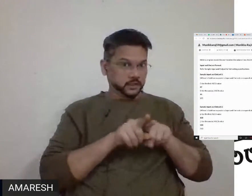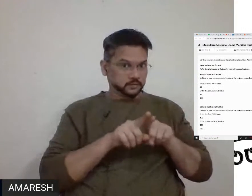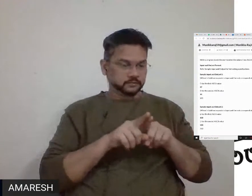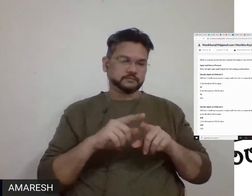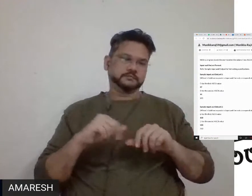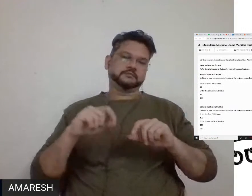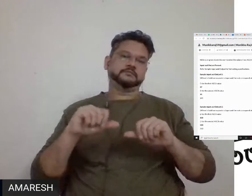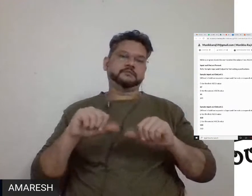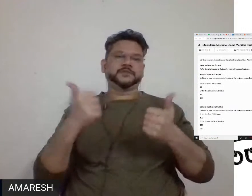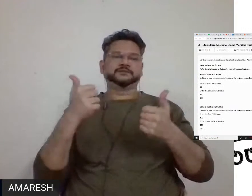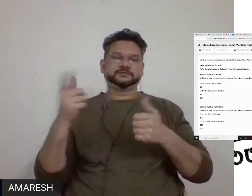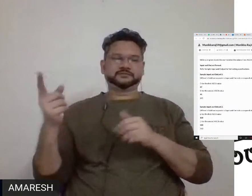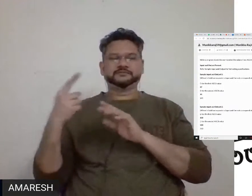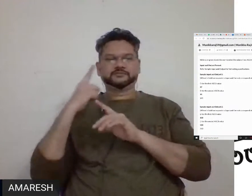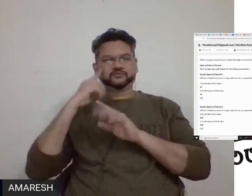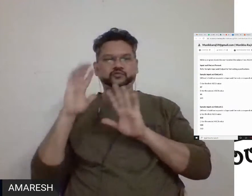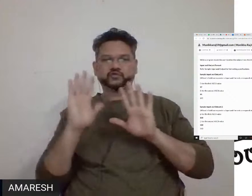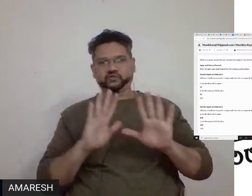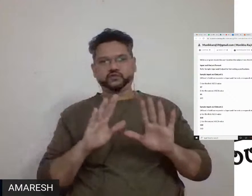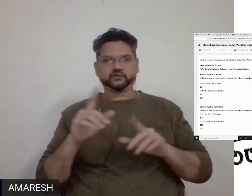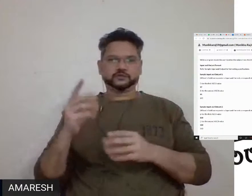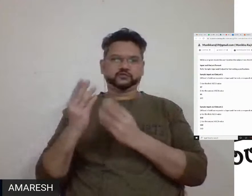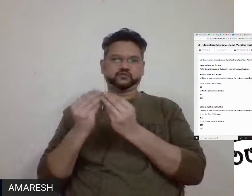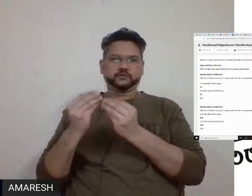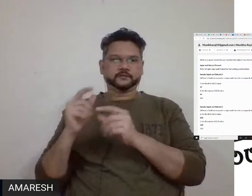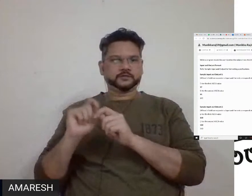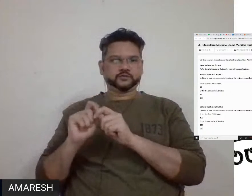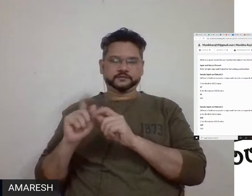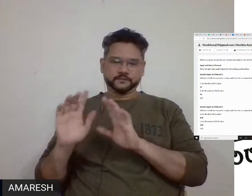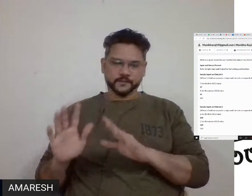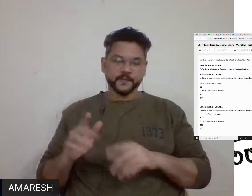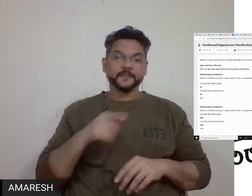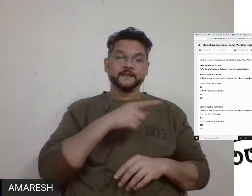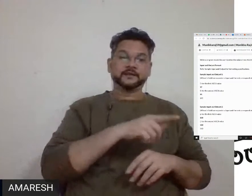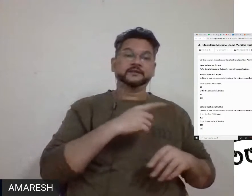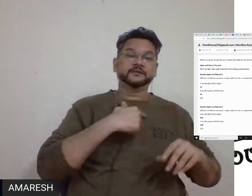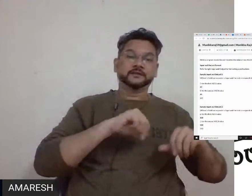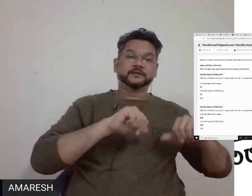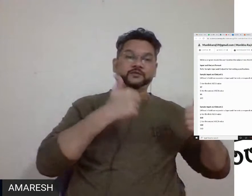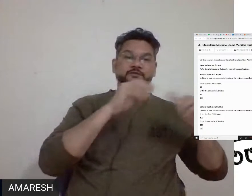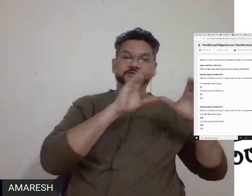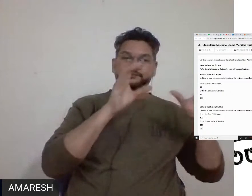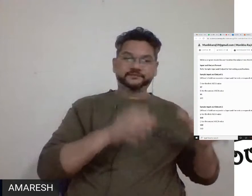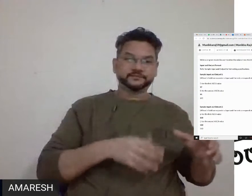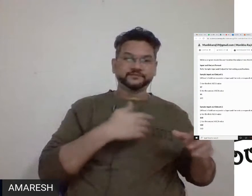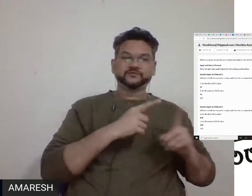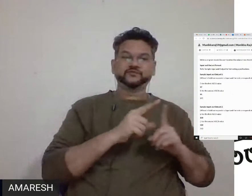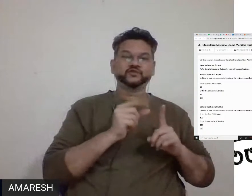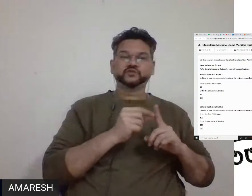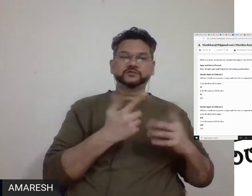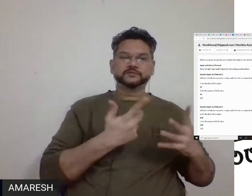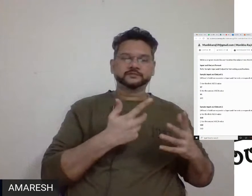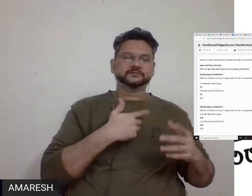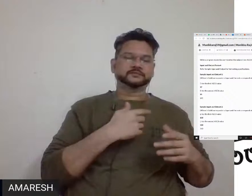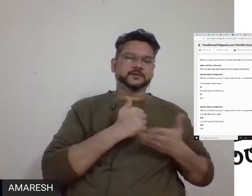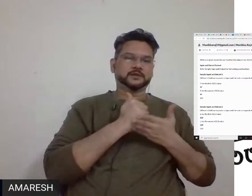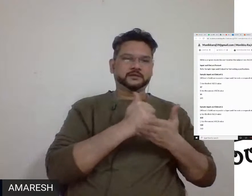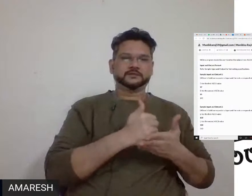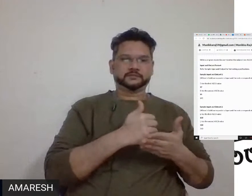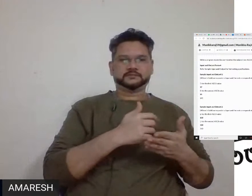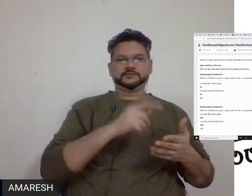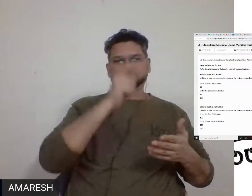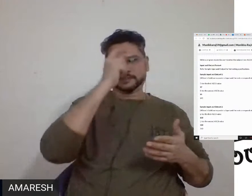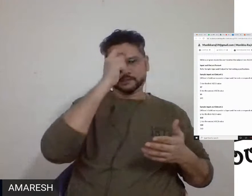this platform, which is Winmini Academy, is number one, help them learn English. Number two, help them learn some of